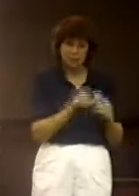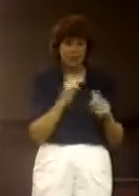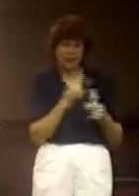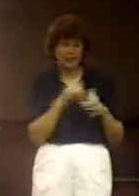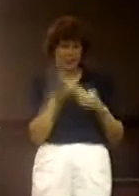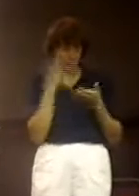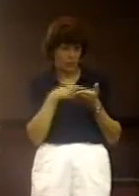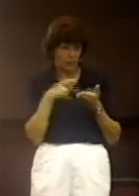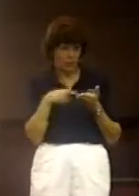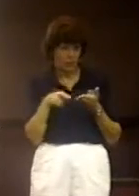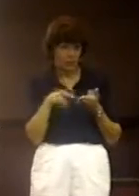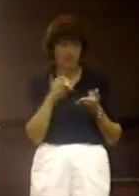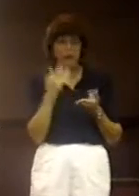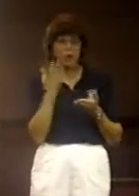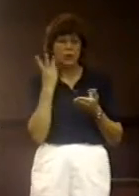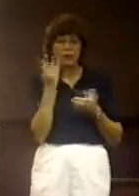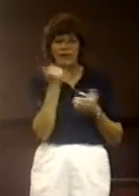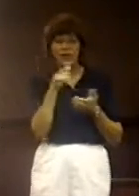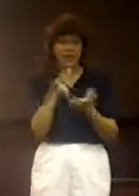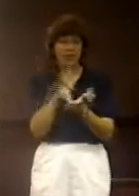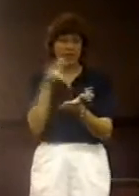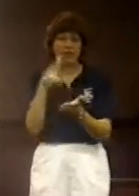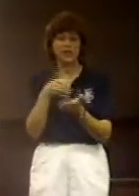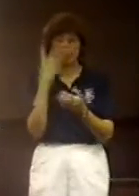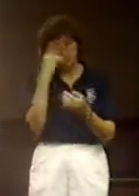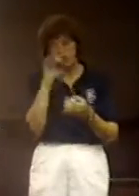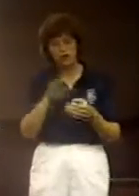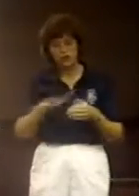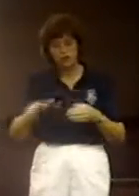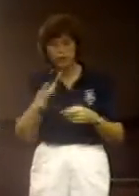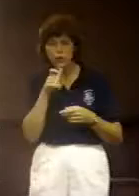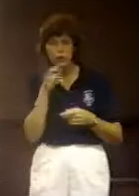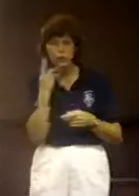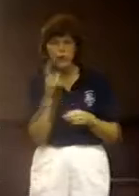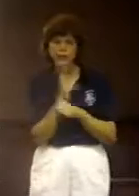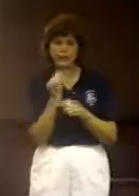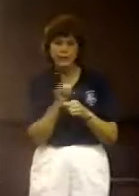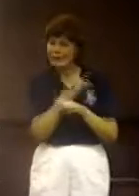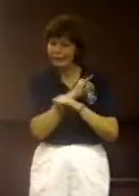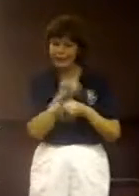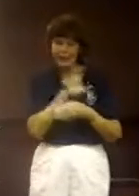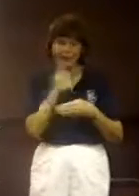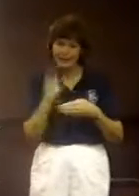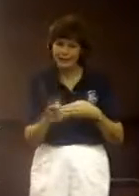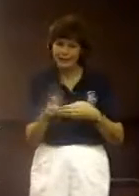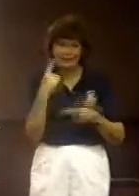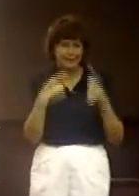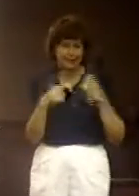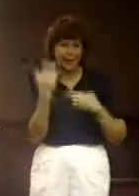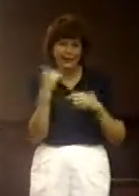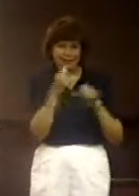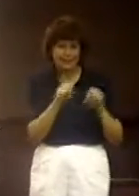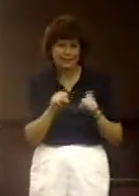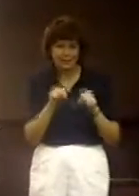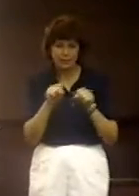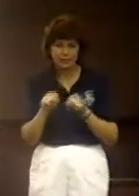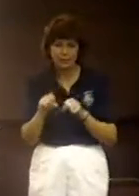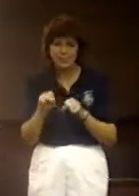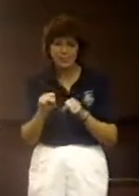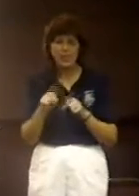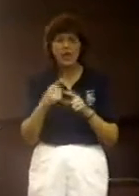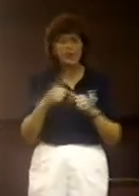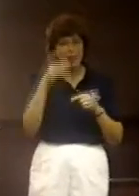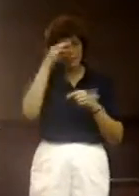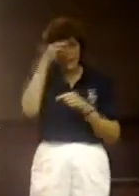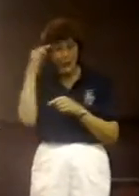research, if there was any advantage, it was for the children who were using the incomplete sign systems. The